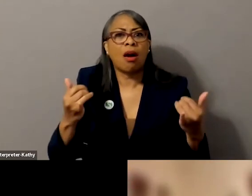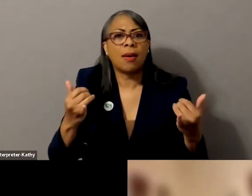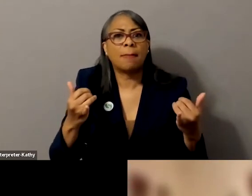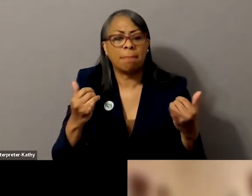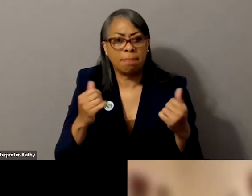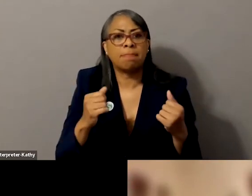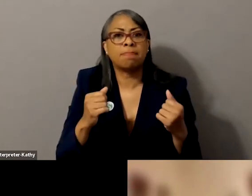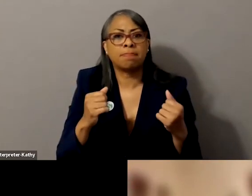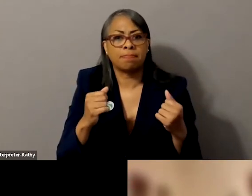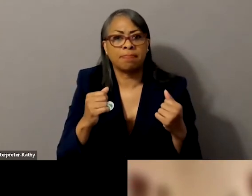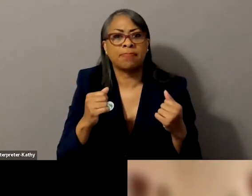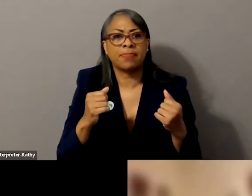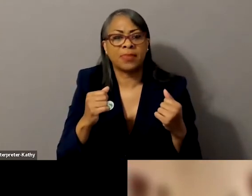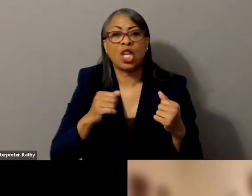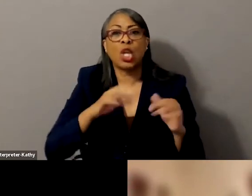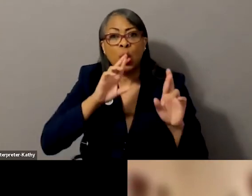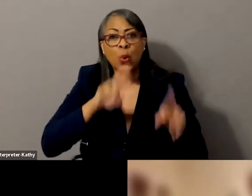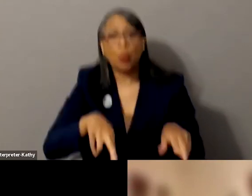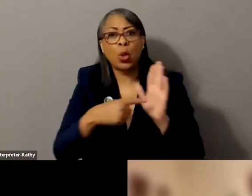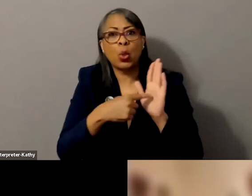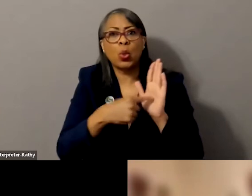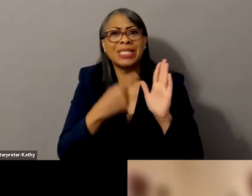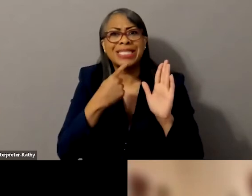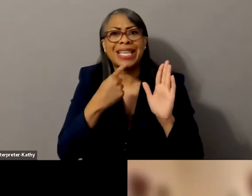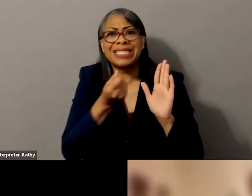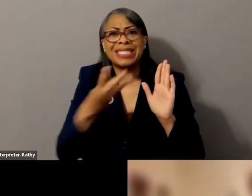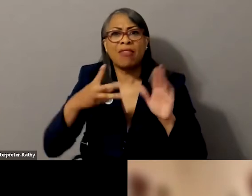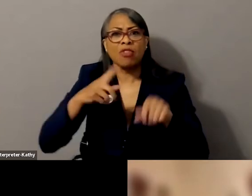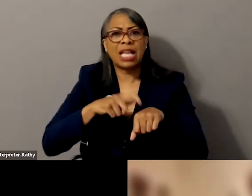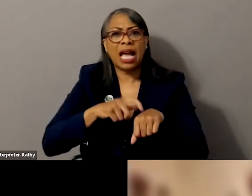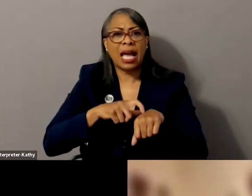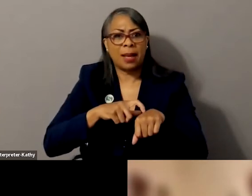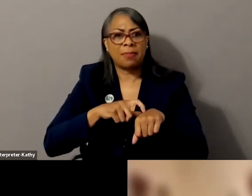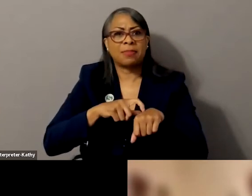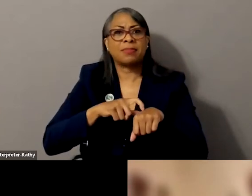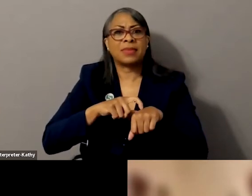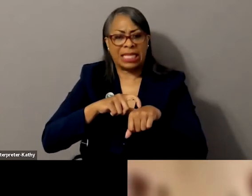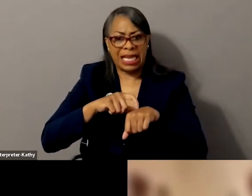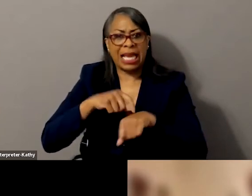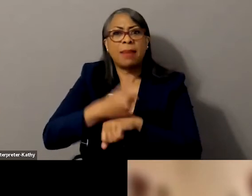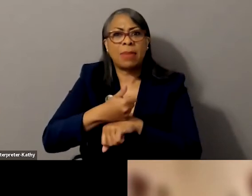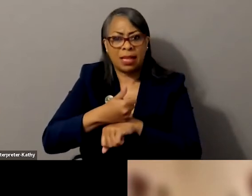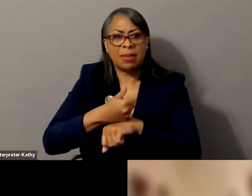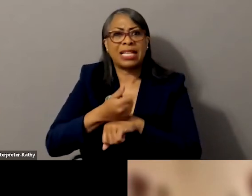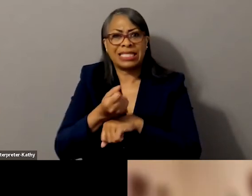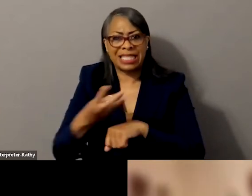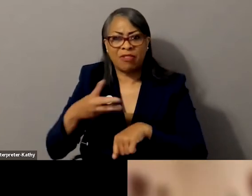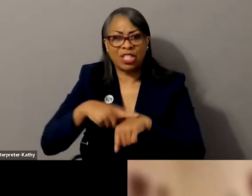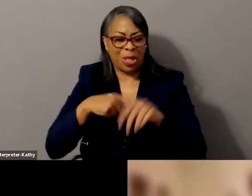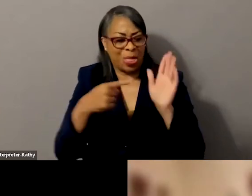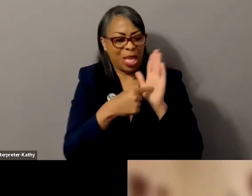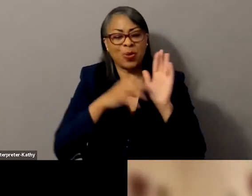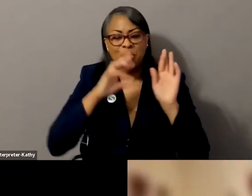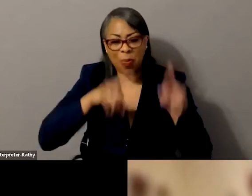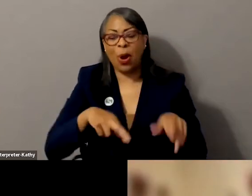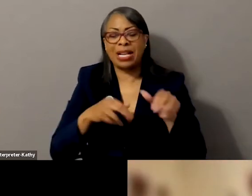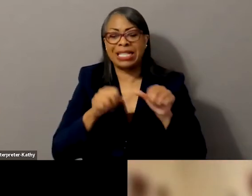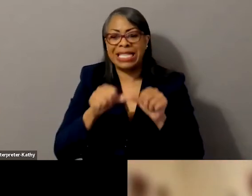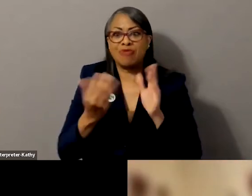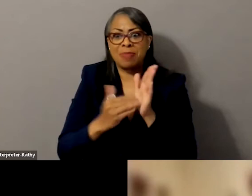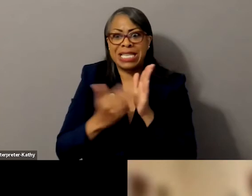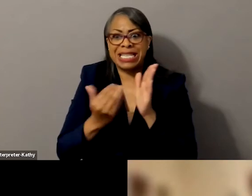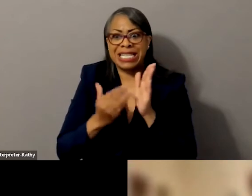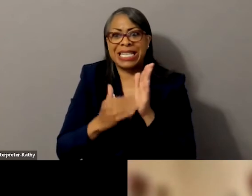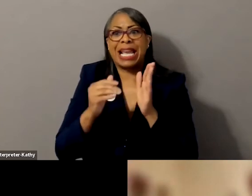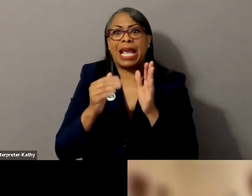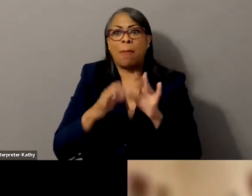the report says several times, and implement it with discipline. Report does a good thing about repeating what it wants us to hear over and over again. And it says